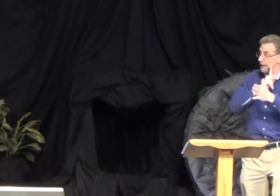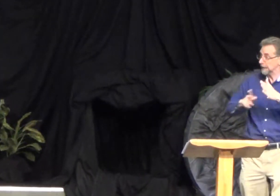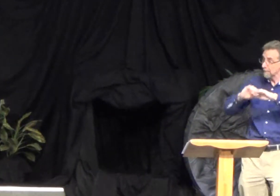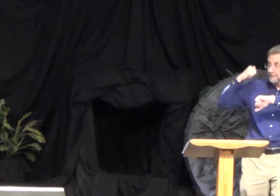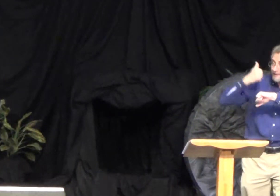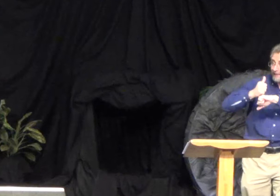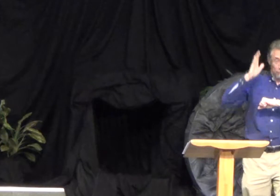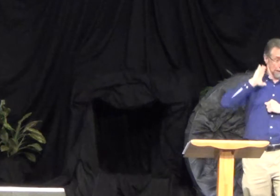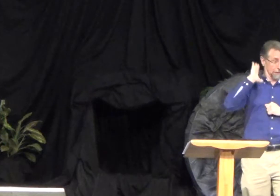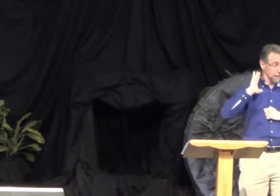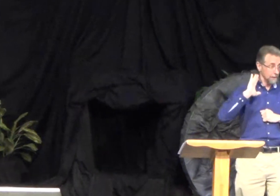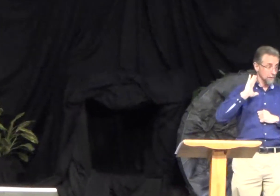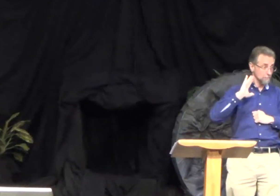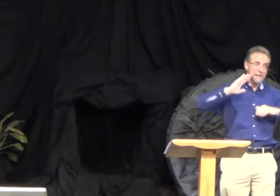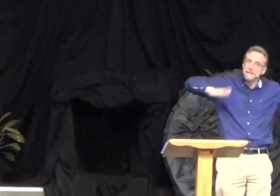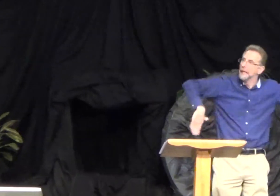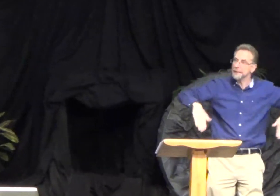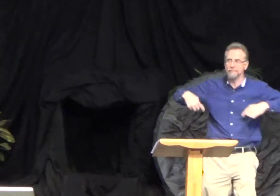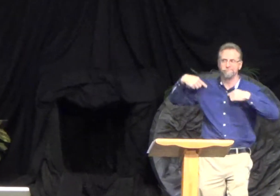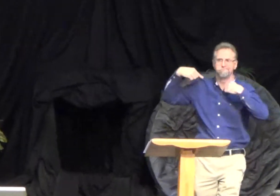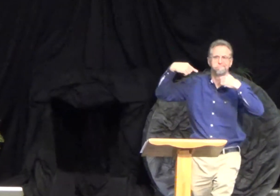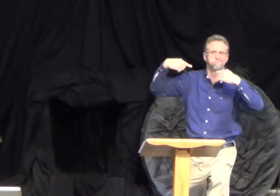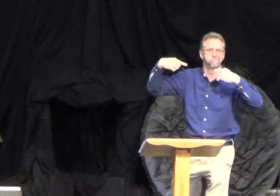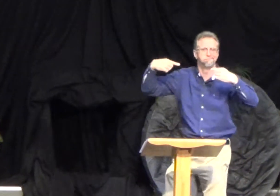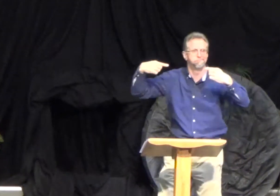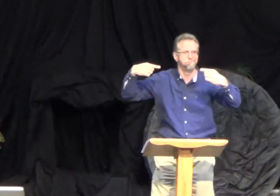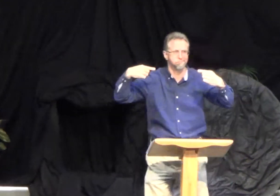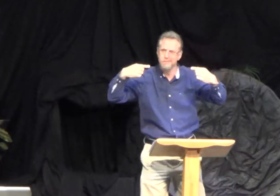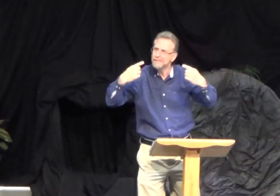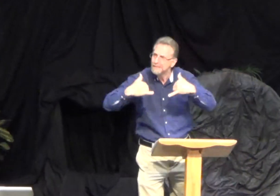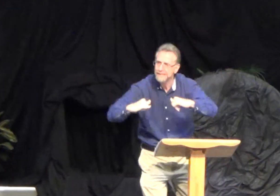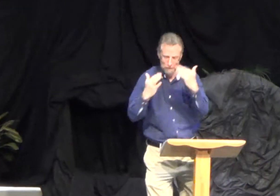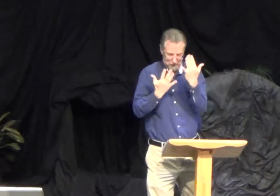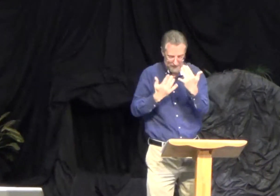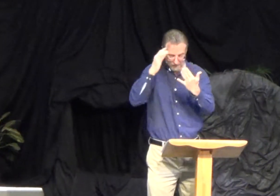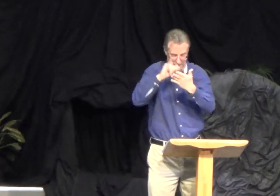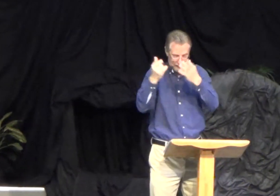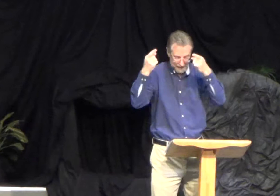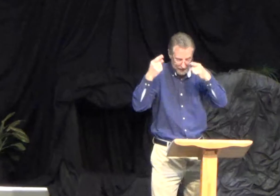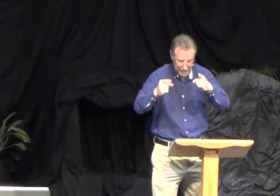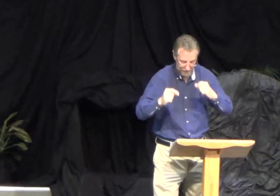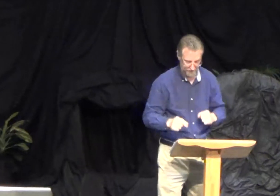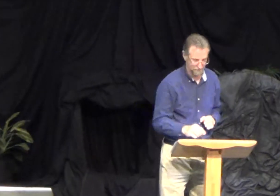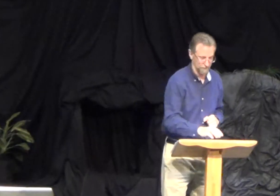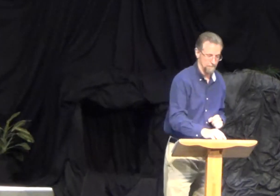And those who wanted to establish the kingdom then, it was too late. It wasn't time yet. We're waiting yet for that to